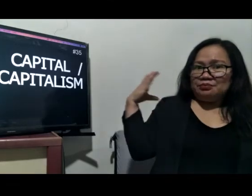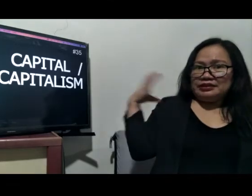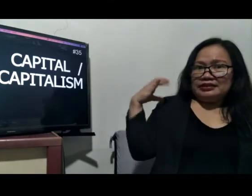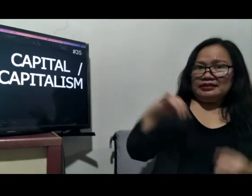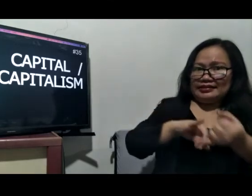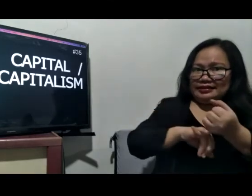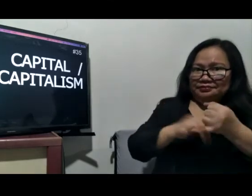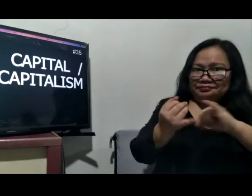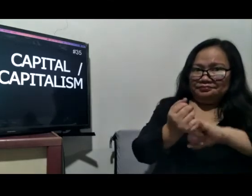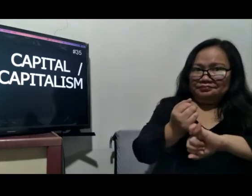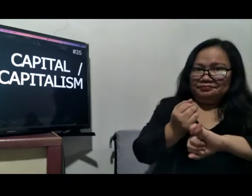Capitalism.